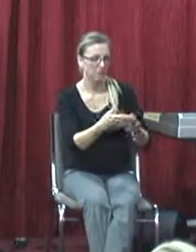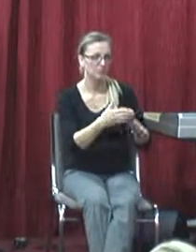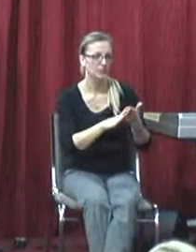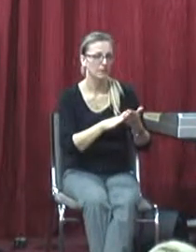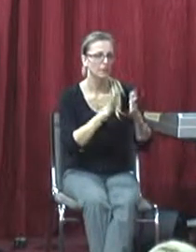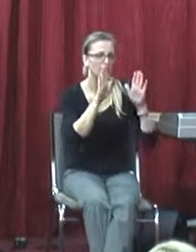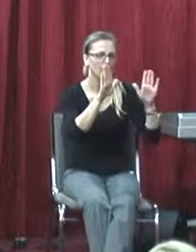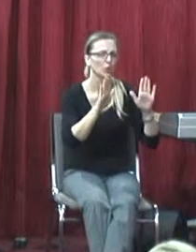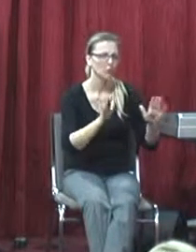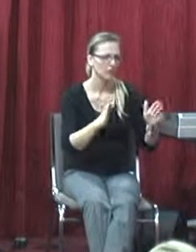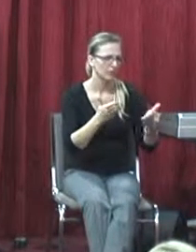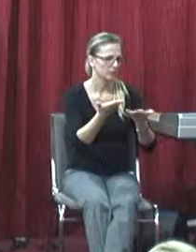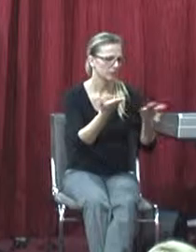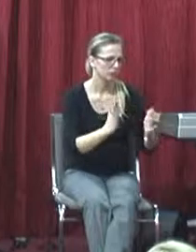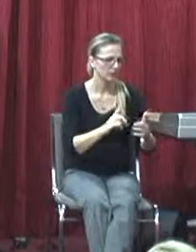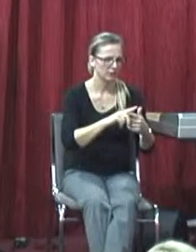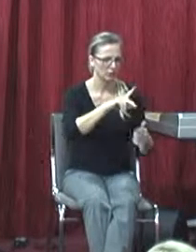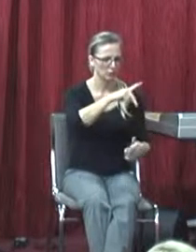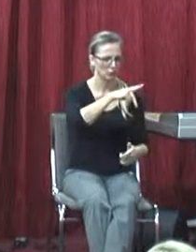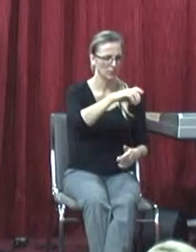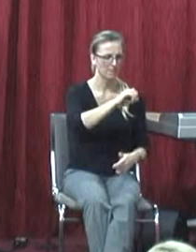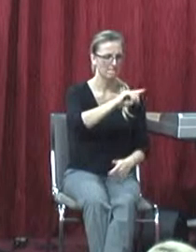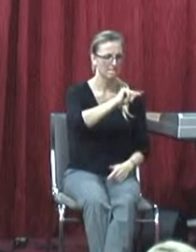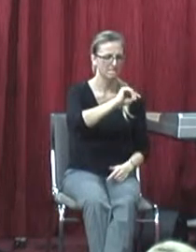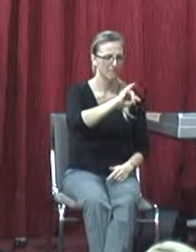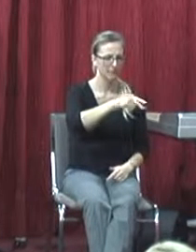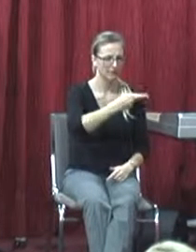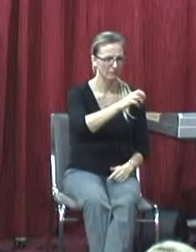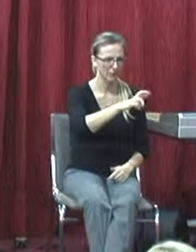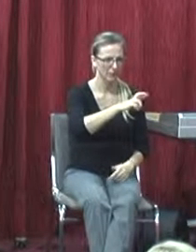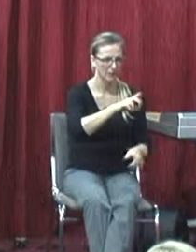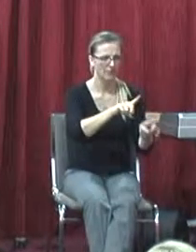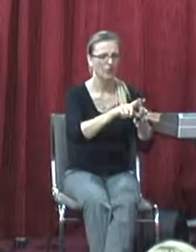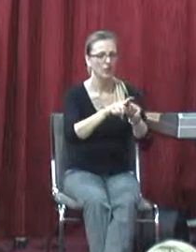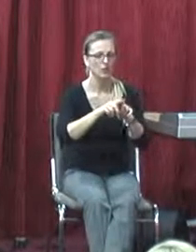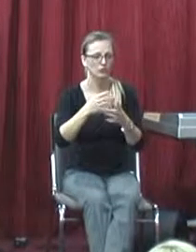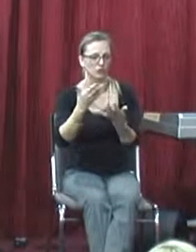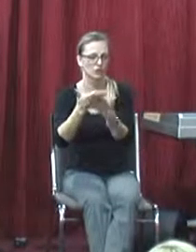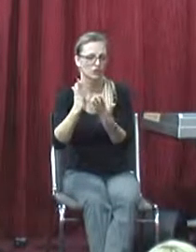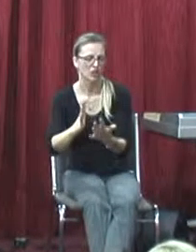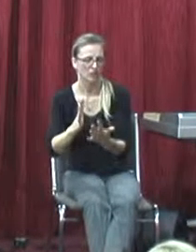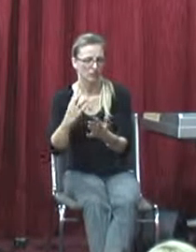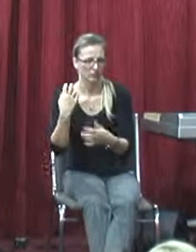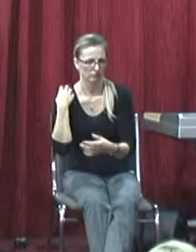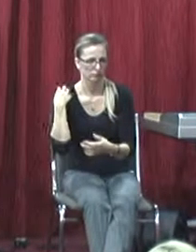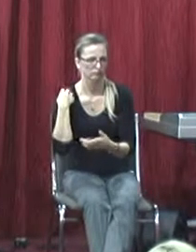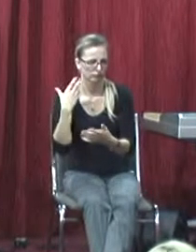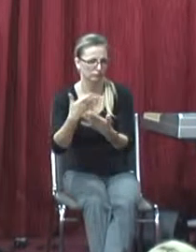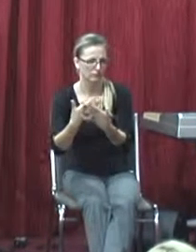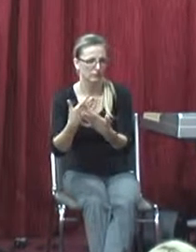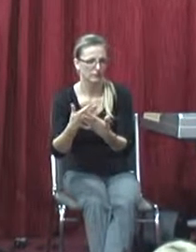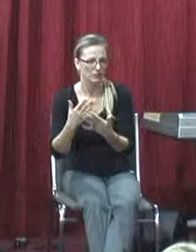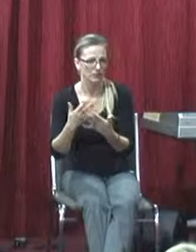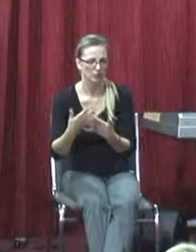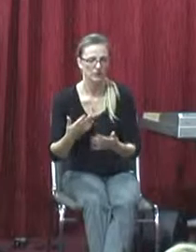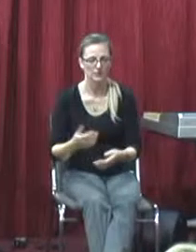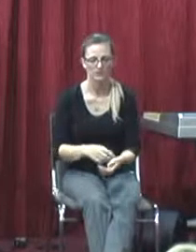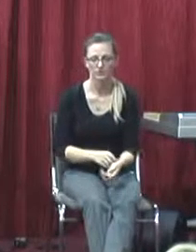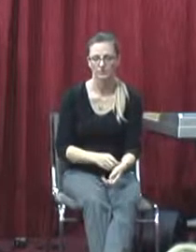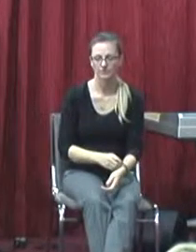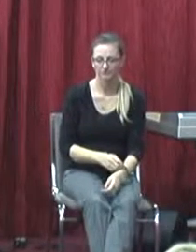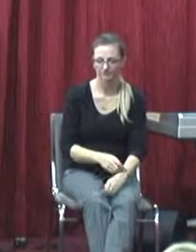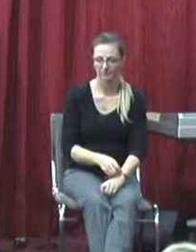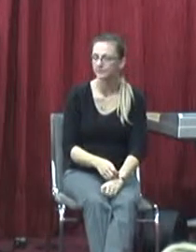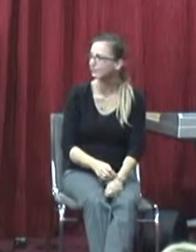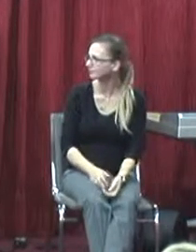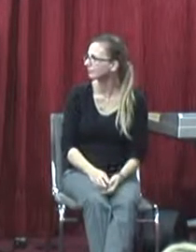to Potiphar and later to the jailer. Now, we can learn more about what it means to be a good servant by looking at how Potiphar